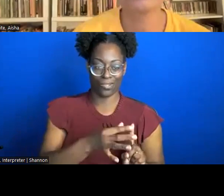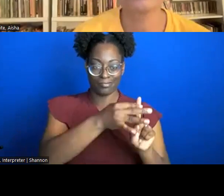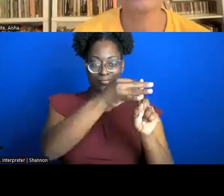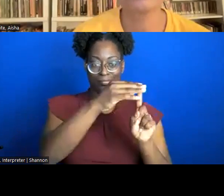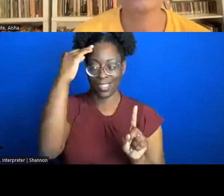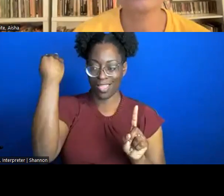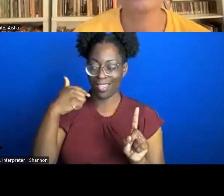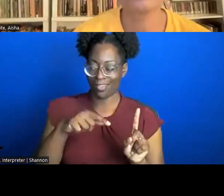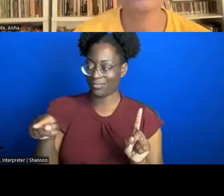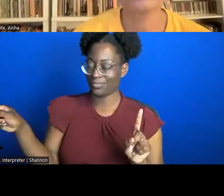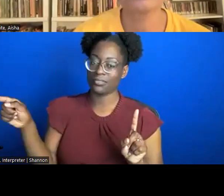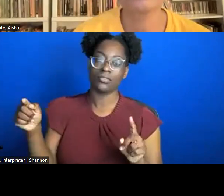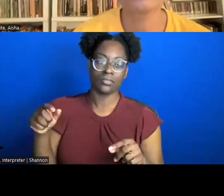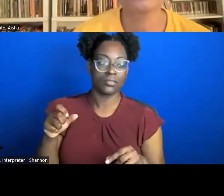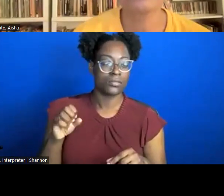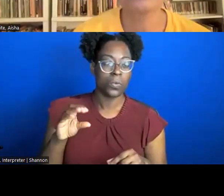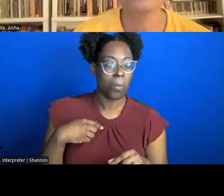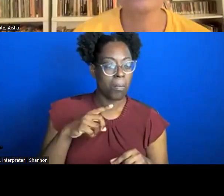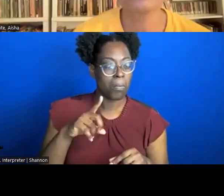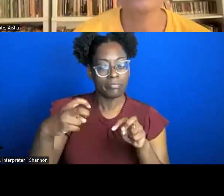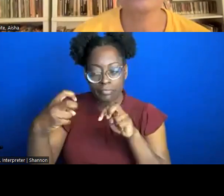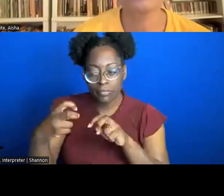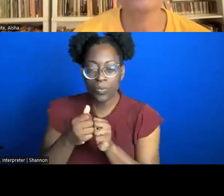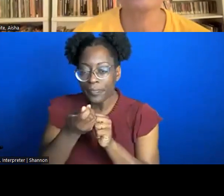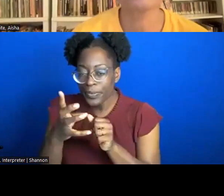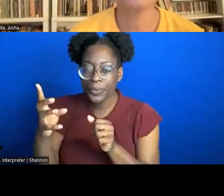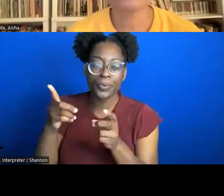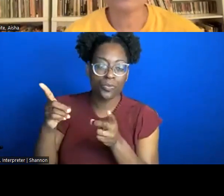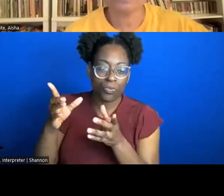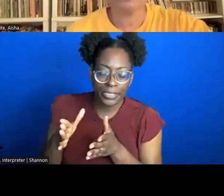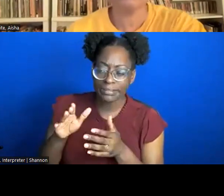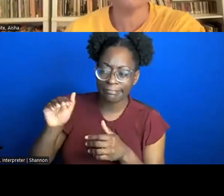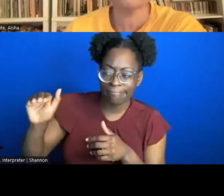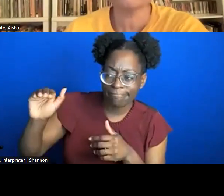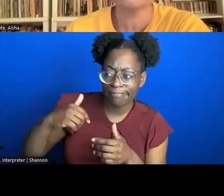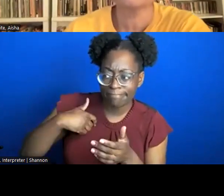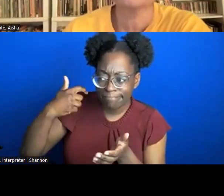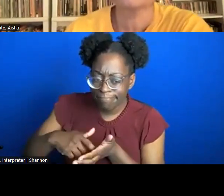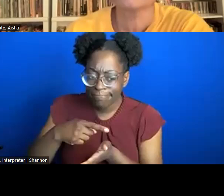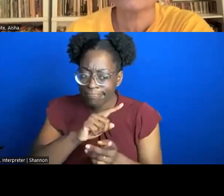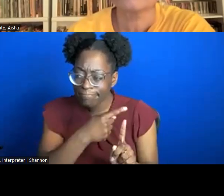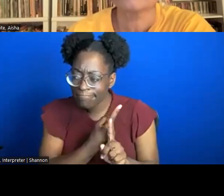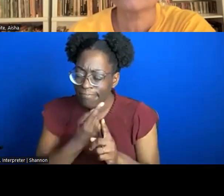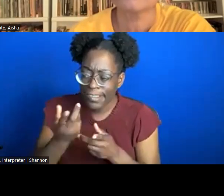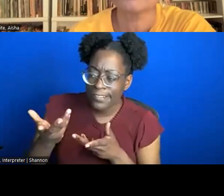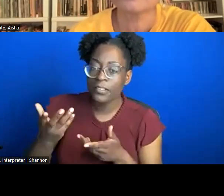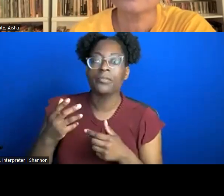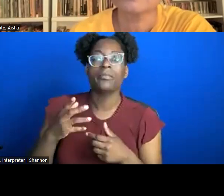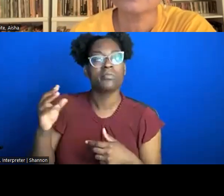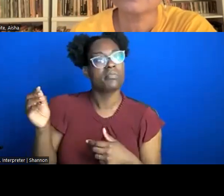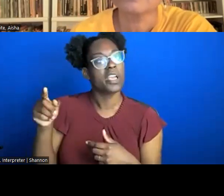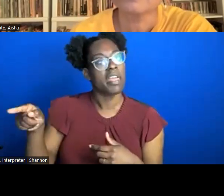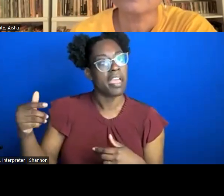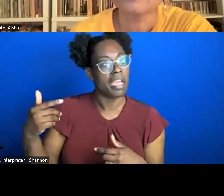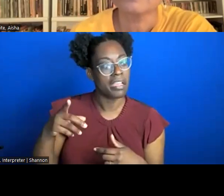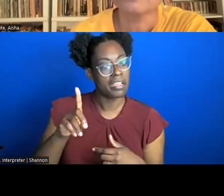concerns and then said, well, these are the things that we're working on. And I said, okay, can't get it perfect. I've got to find my top two important